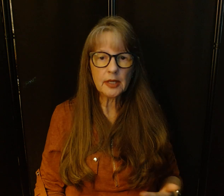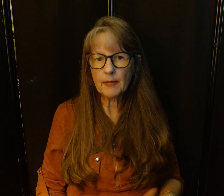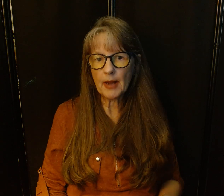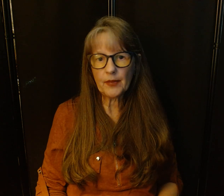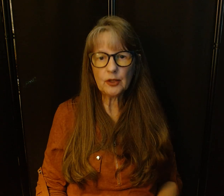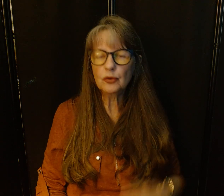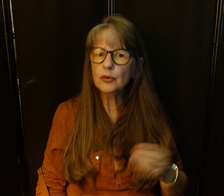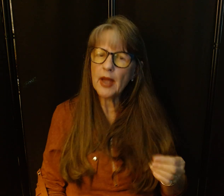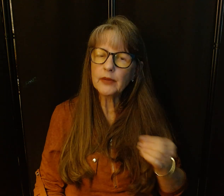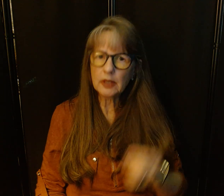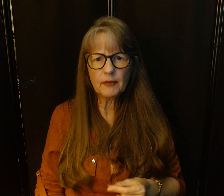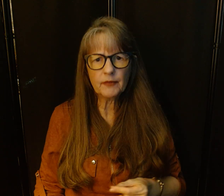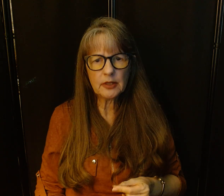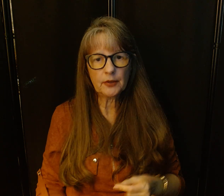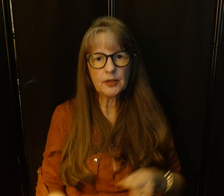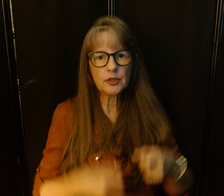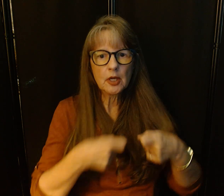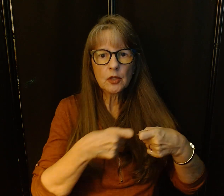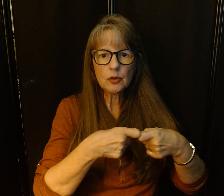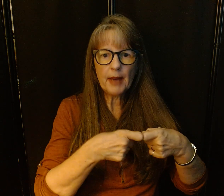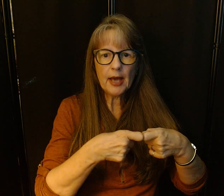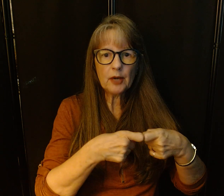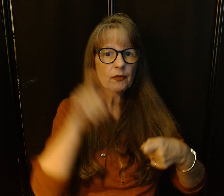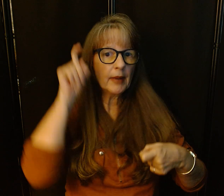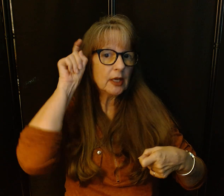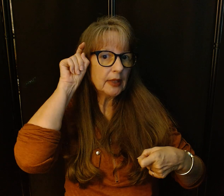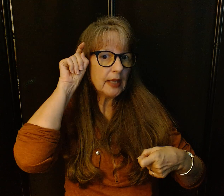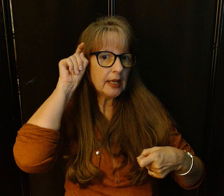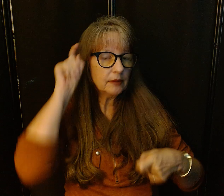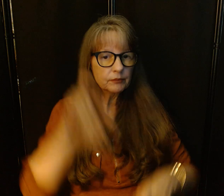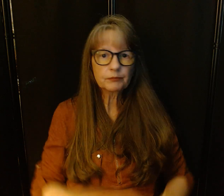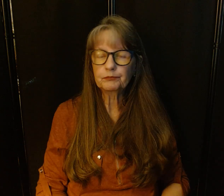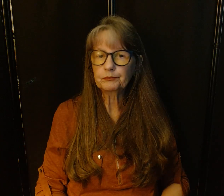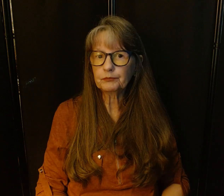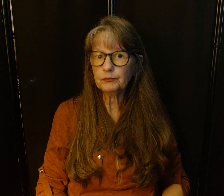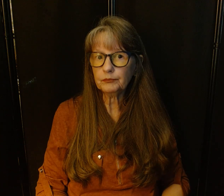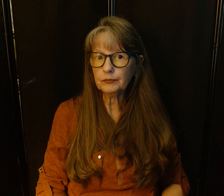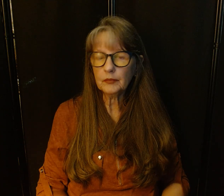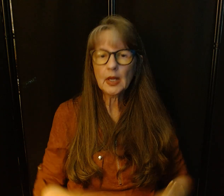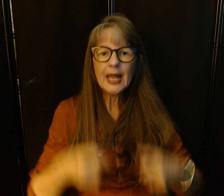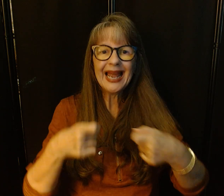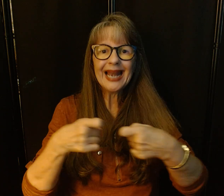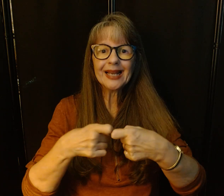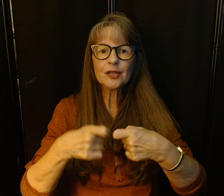about that. You need to have a little bit of a difference. So battery for my hearing aid, an electrical